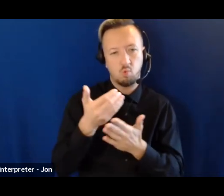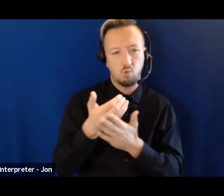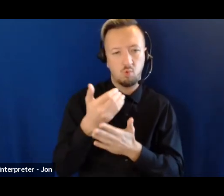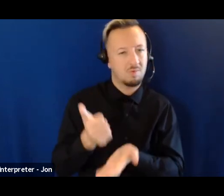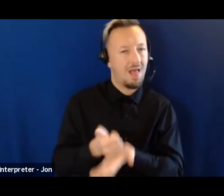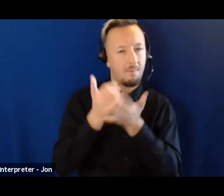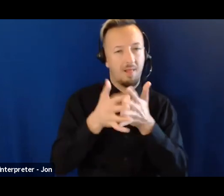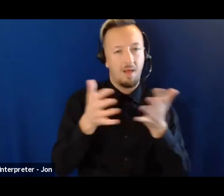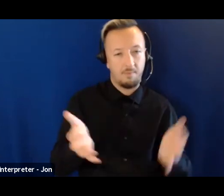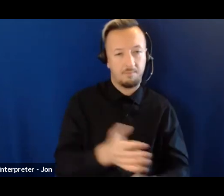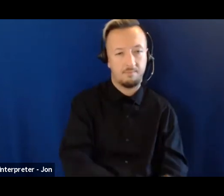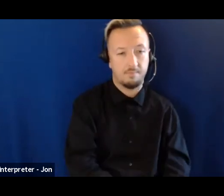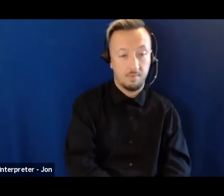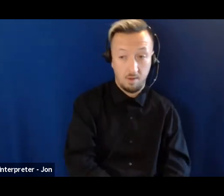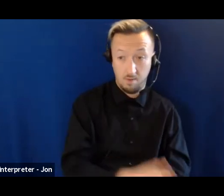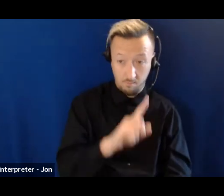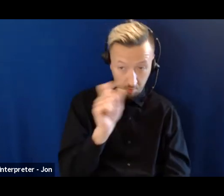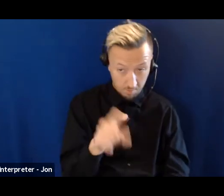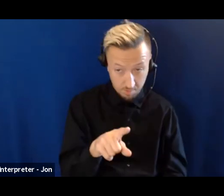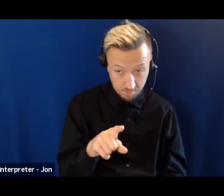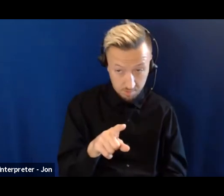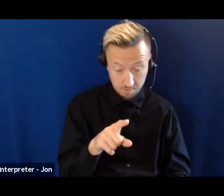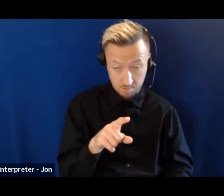All right, I'm ready for that. I think we have a question, Don.